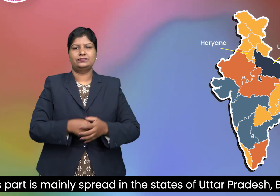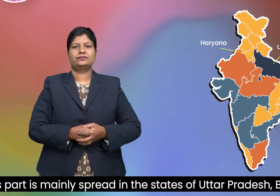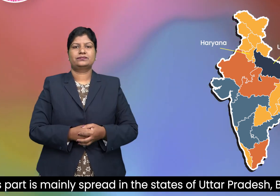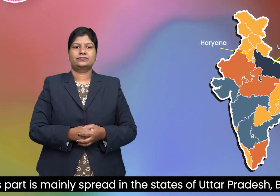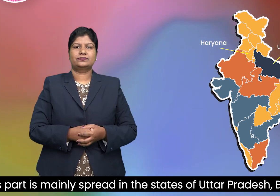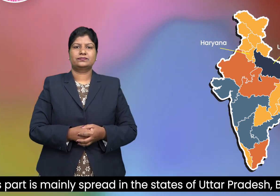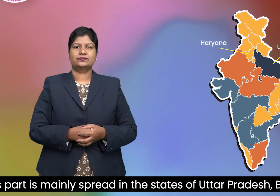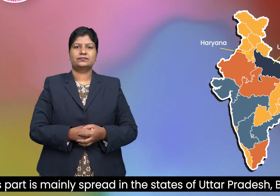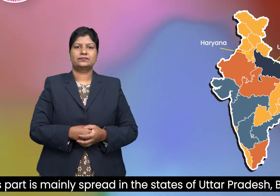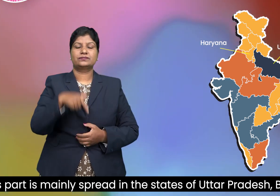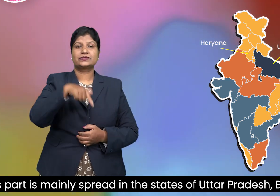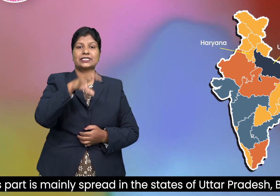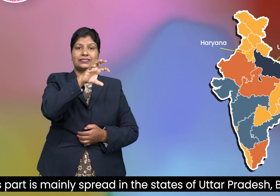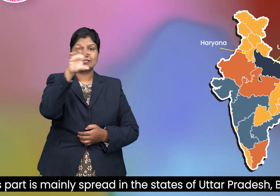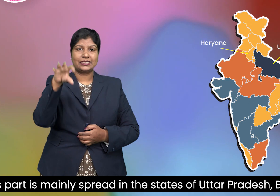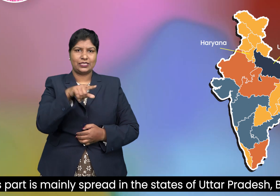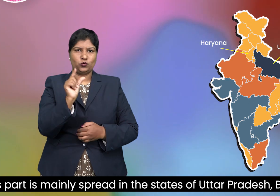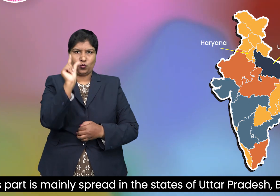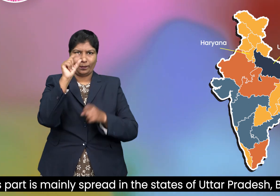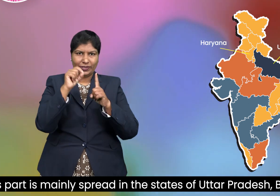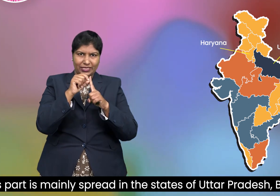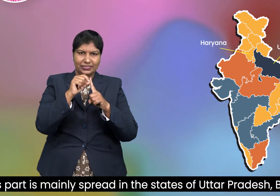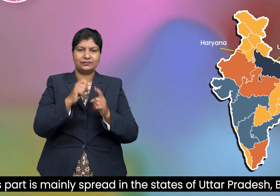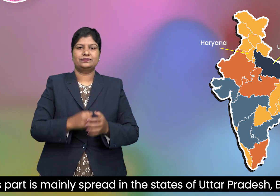in the states of Uttar Pradesh